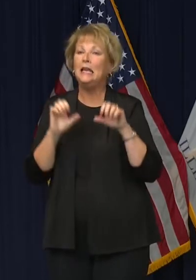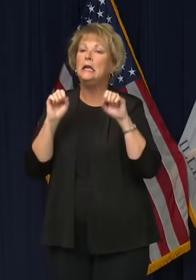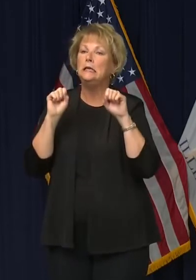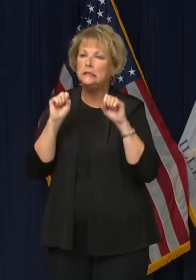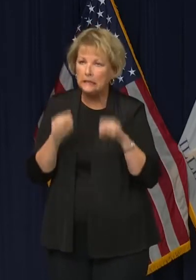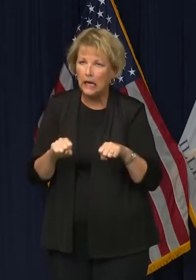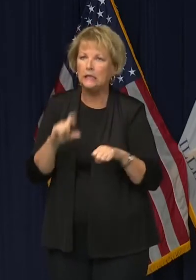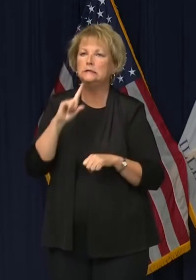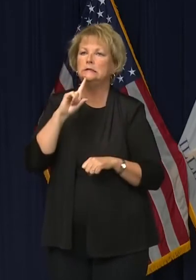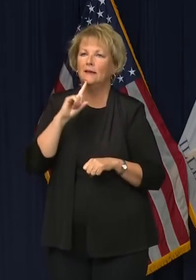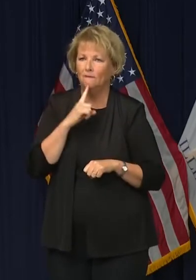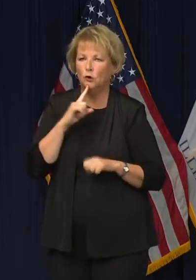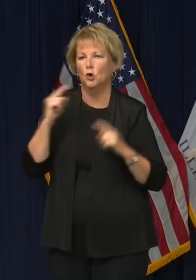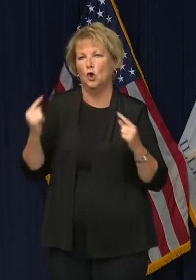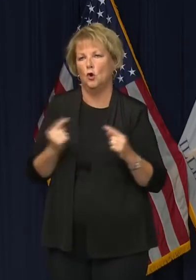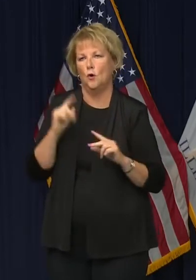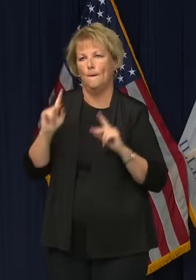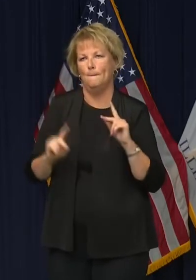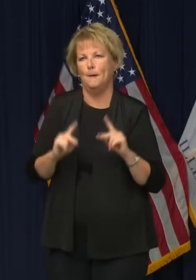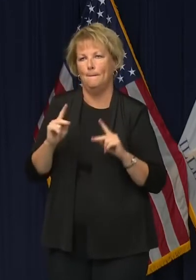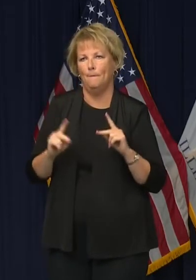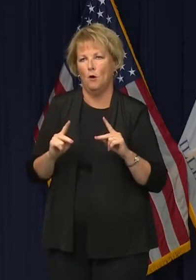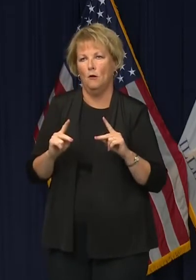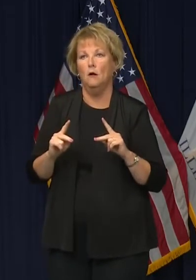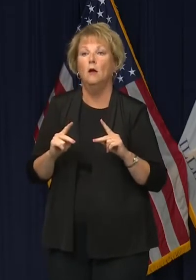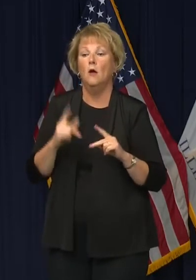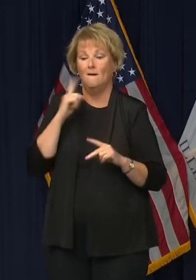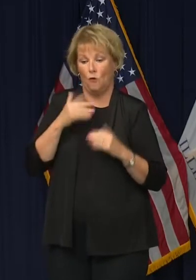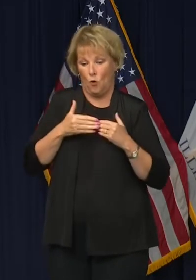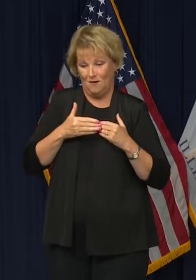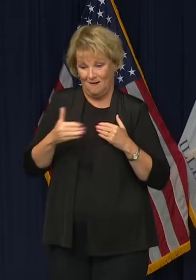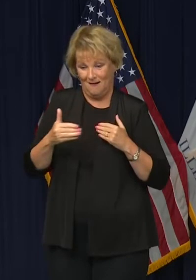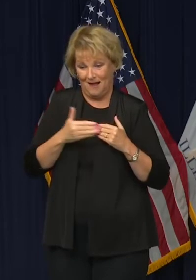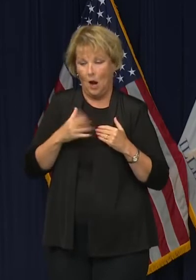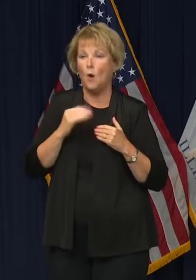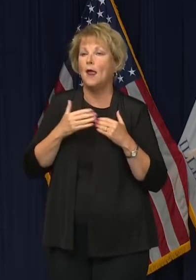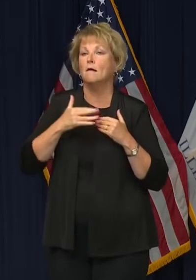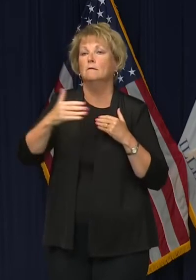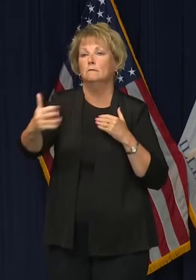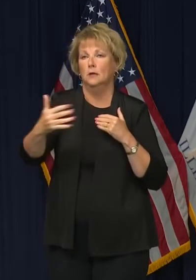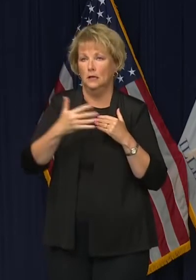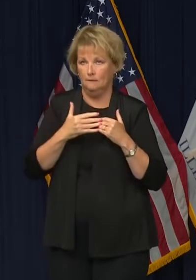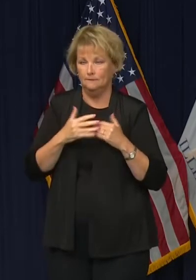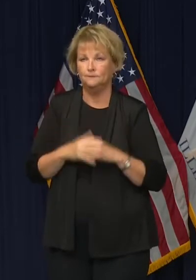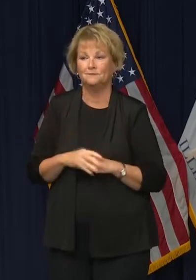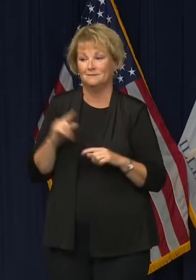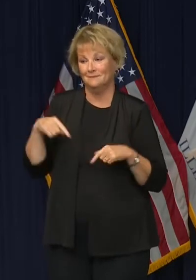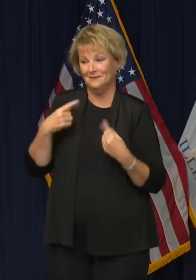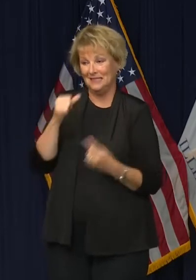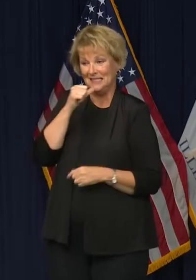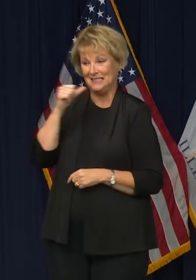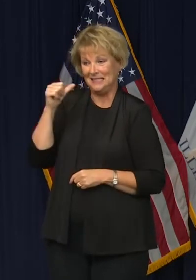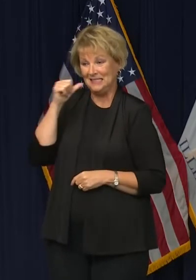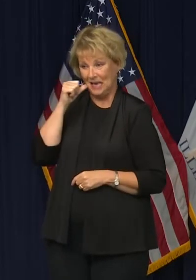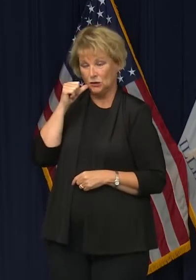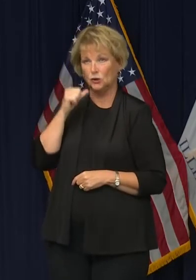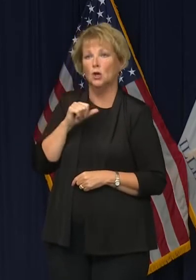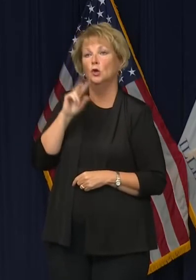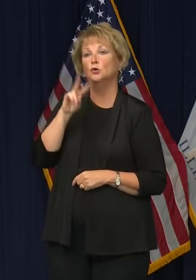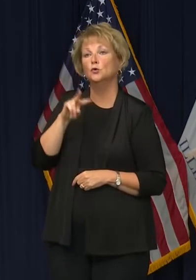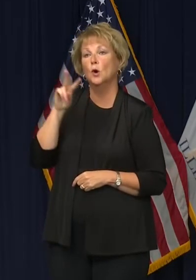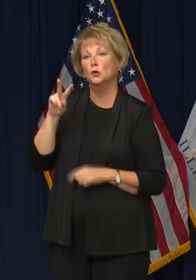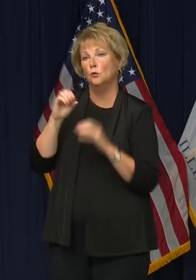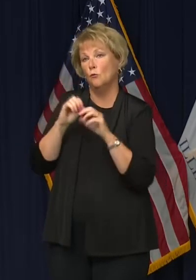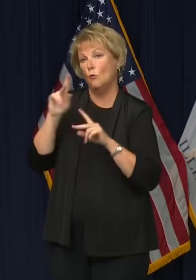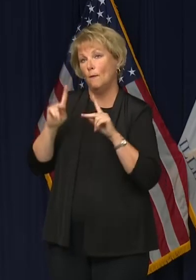have severe consequences, definitely in the short run and to be seen in the long run. Since yesterday, we've lost an additional